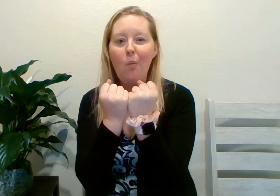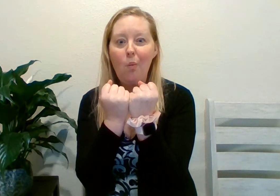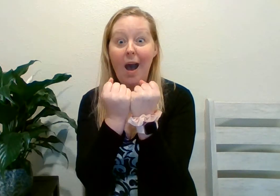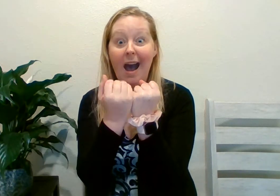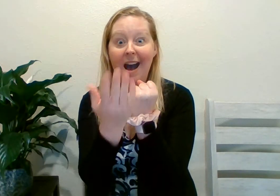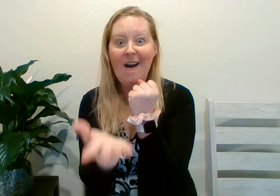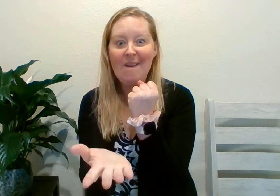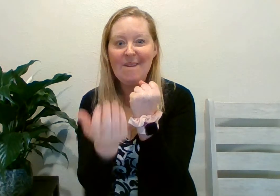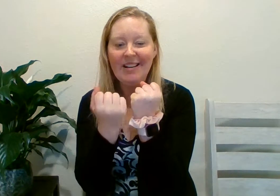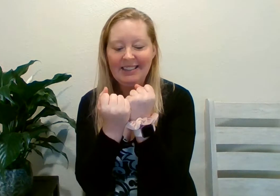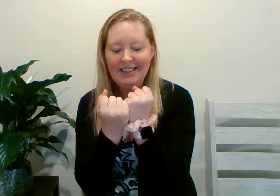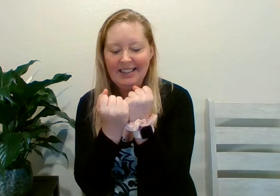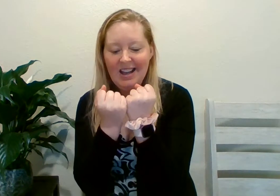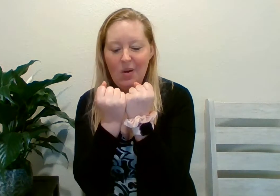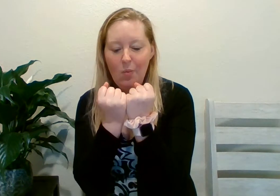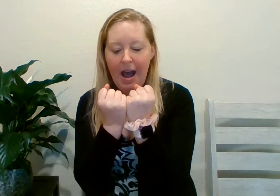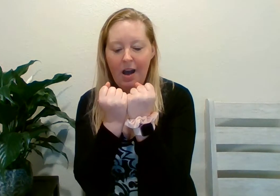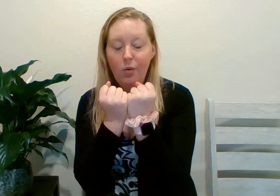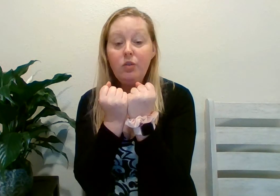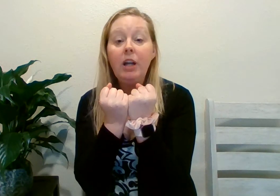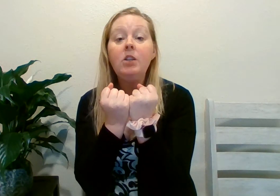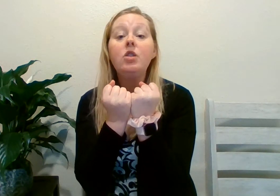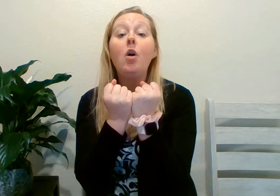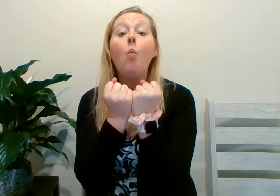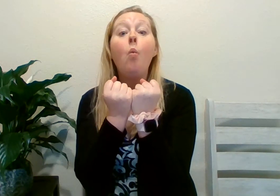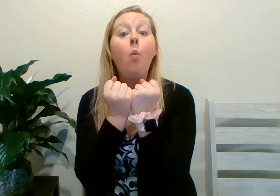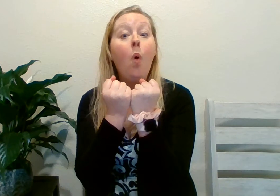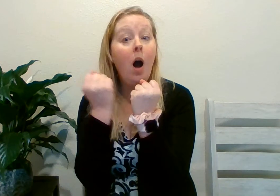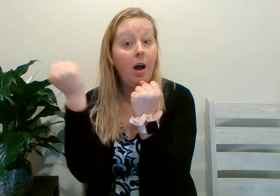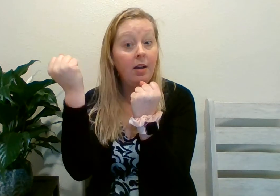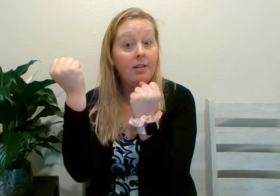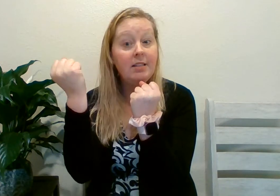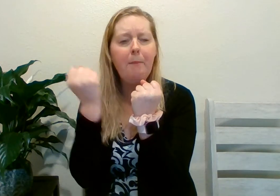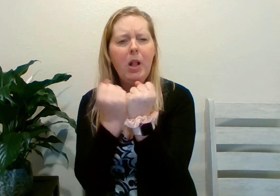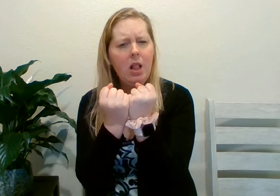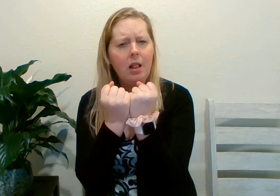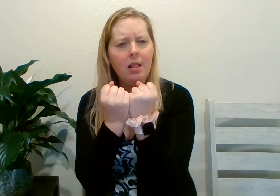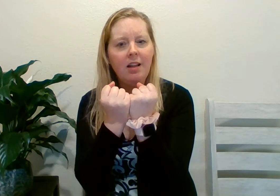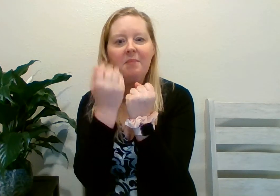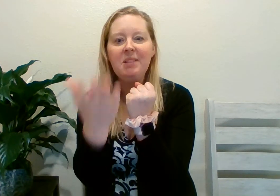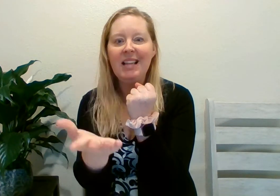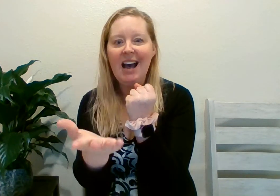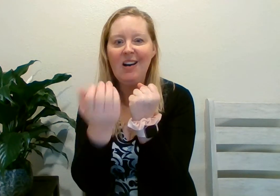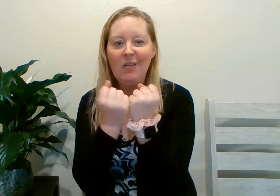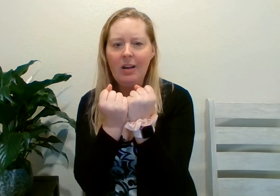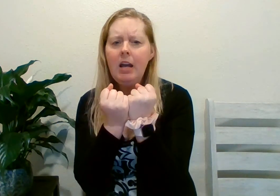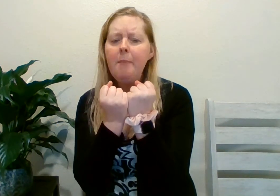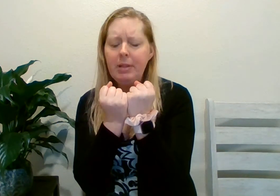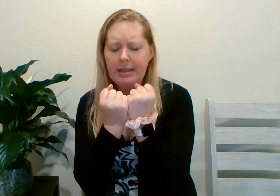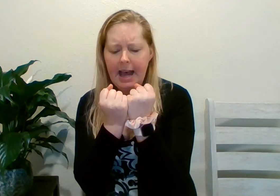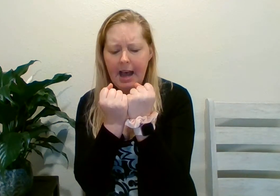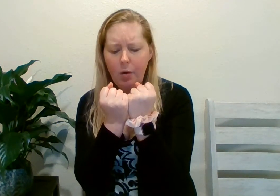Wow. Wow. Change the w to pull. Plow. Plow.